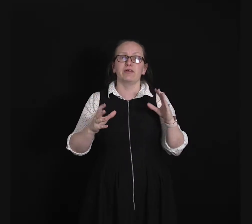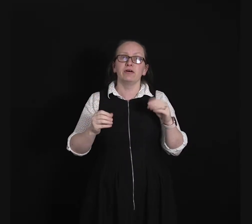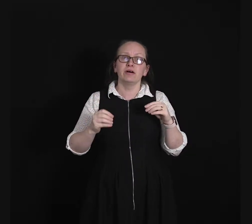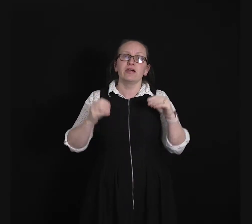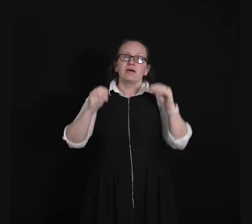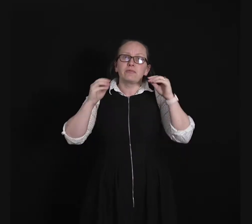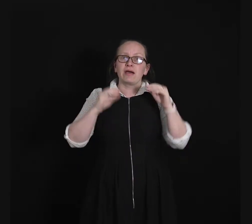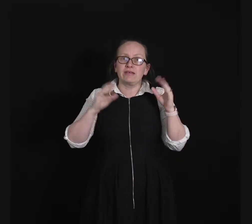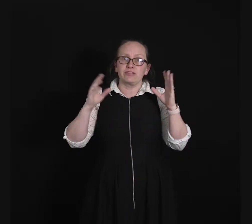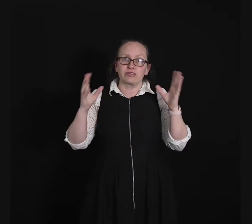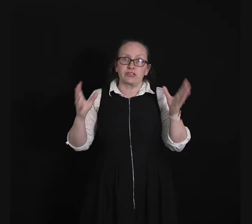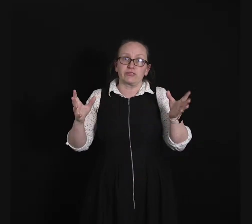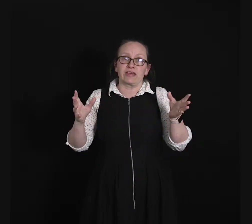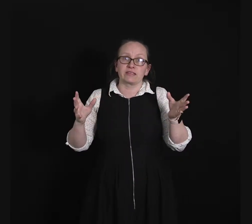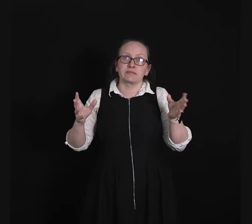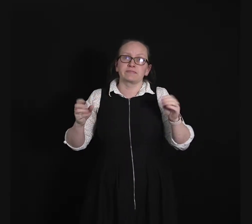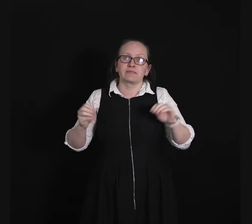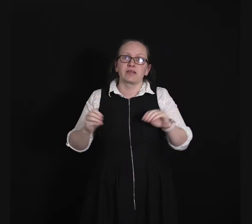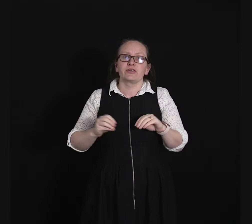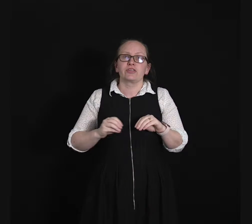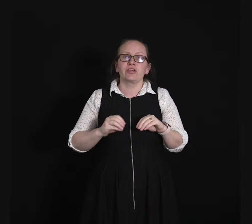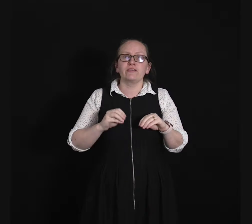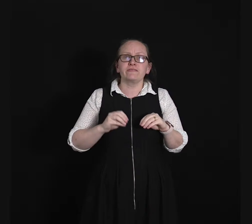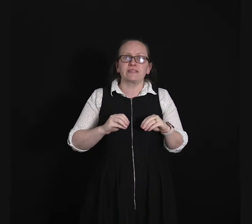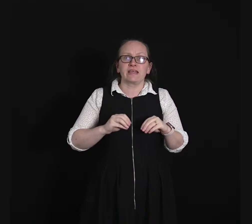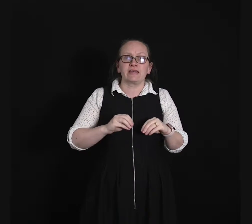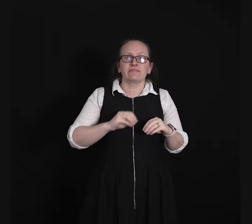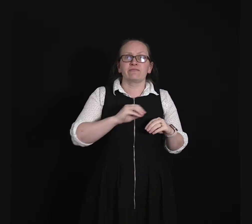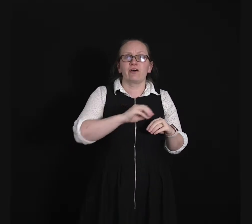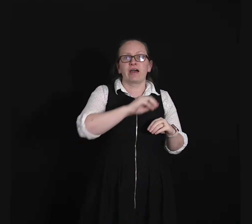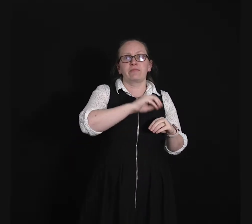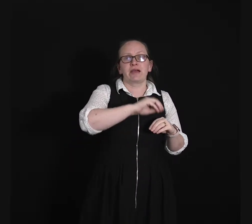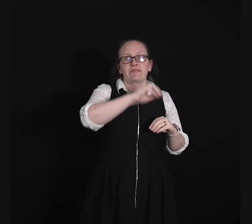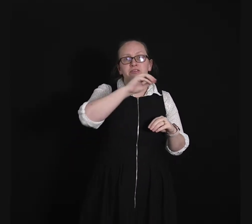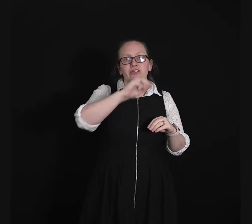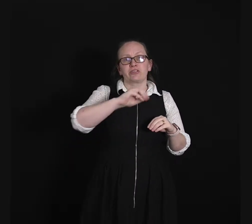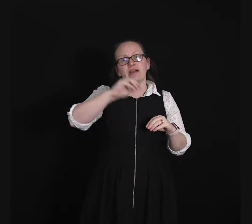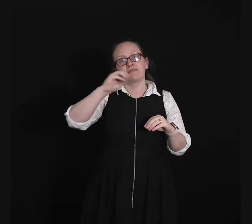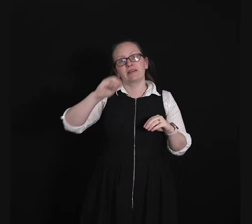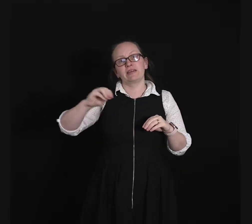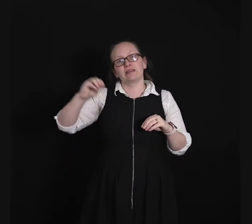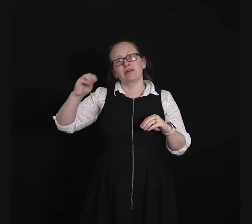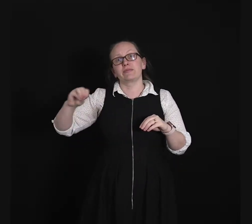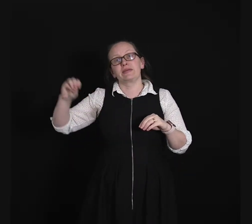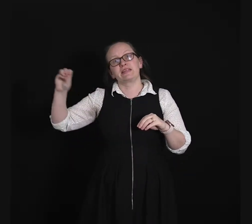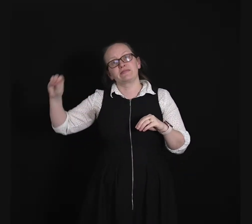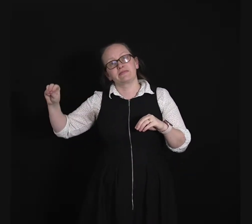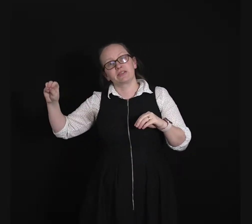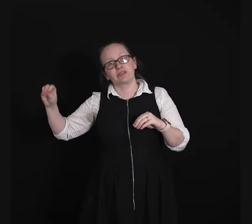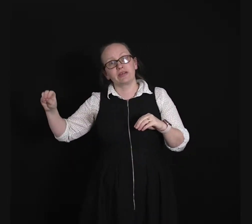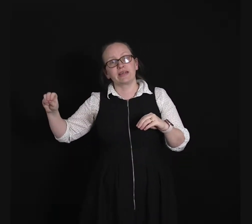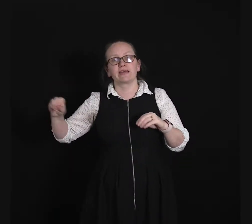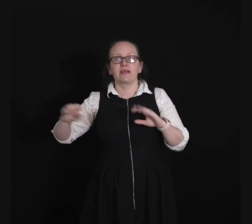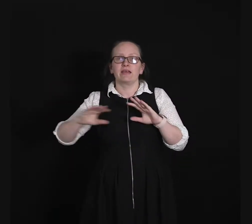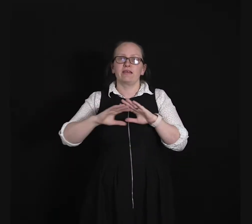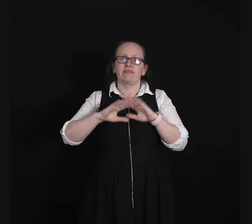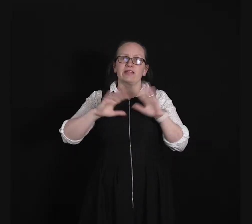before, waves on strings. So you've seen for a wave which is travelling along a piece of string, if there's